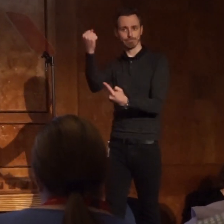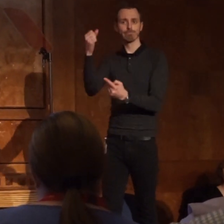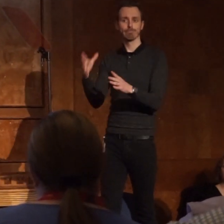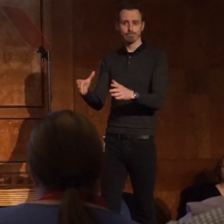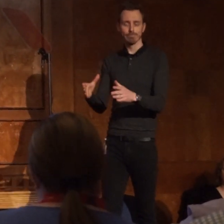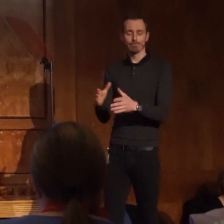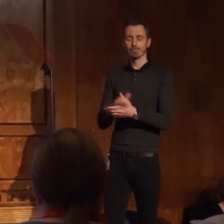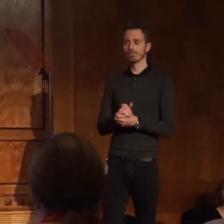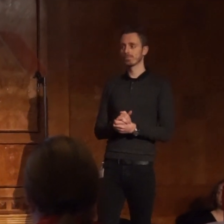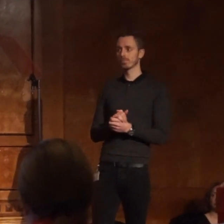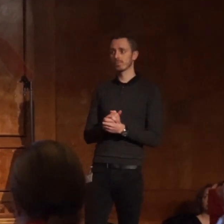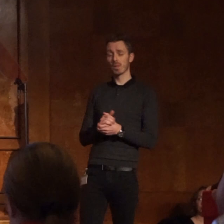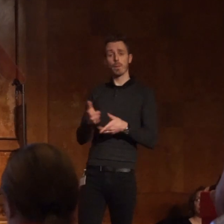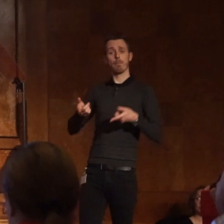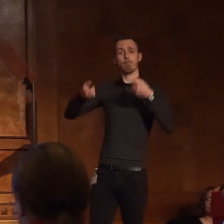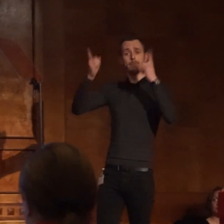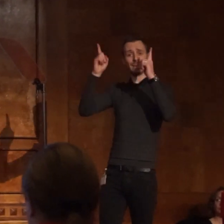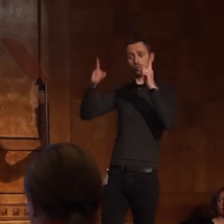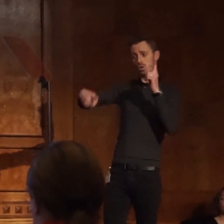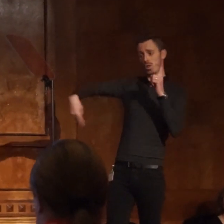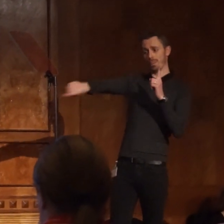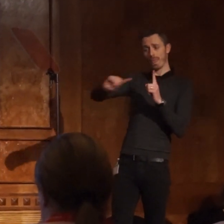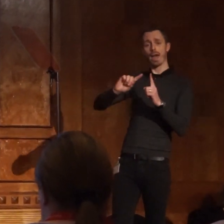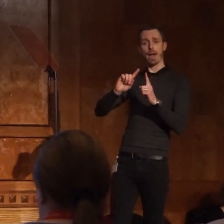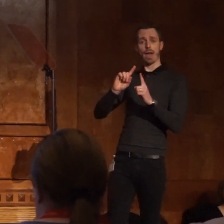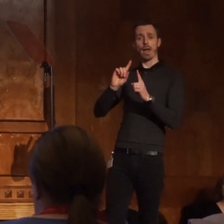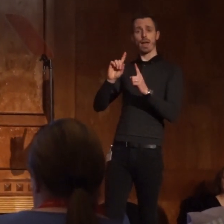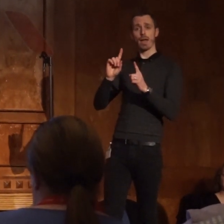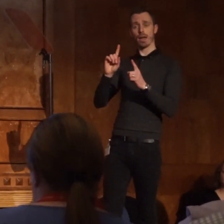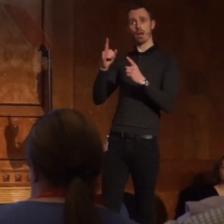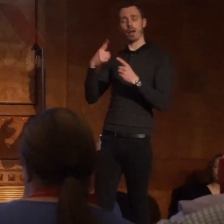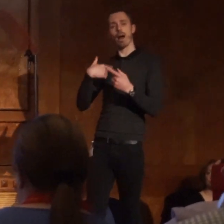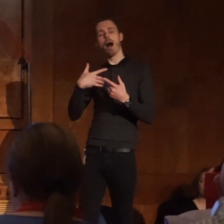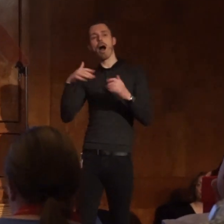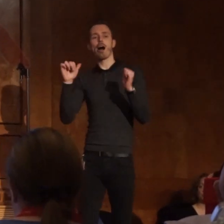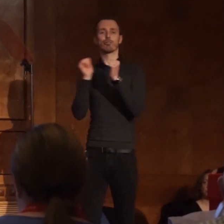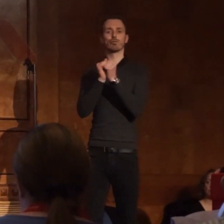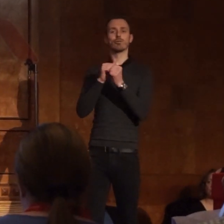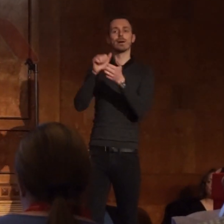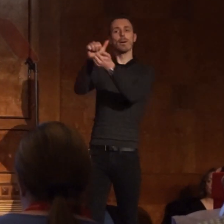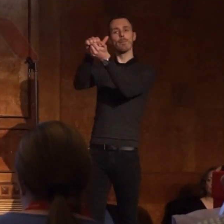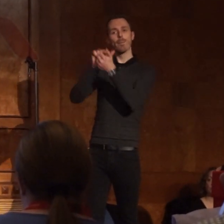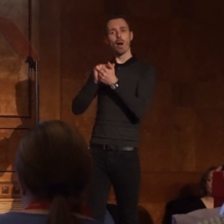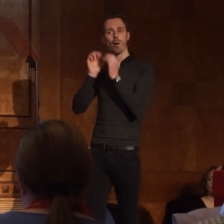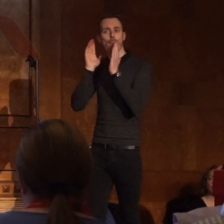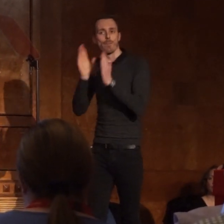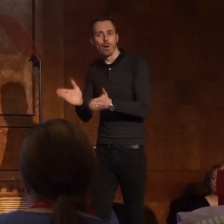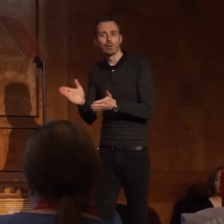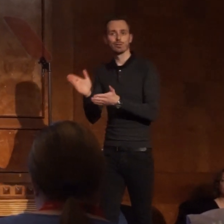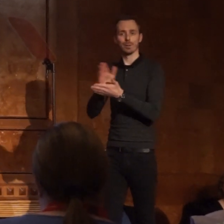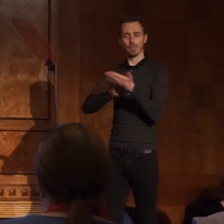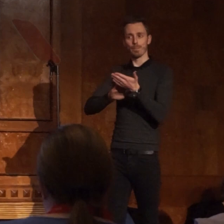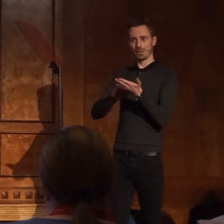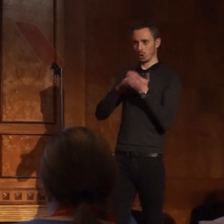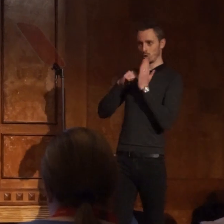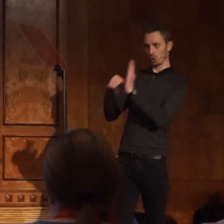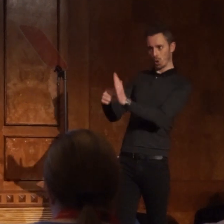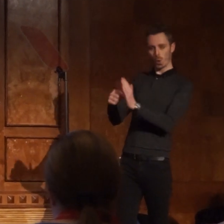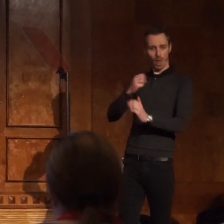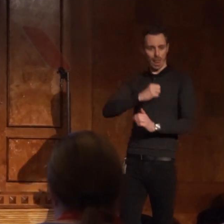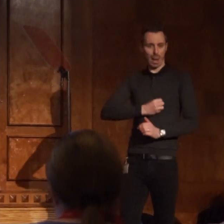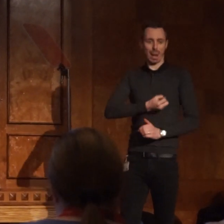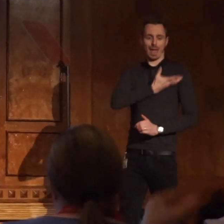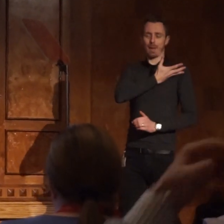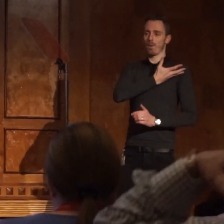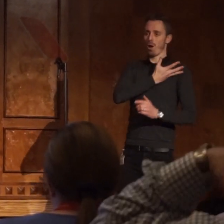Indeed, ministers saying this proves that Labour are winning the important economic arguments. But it highlights